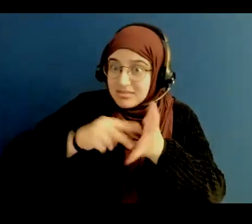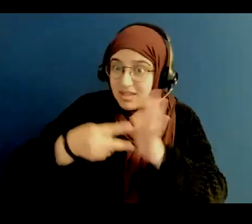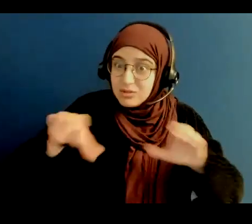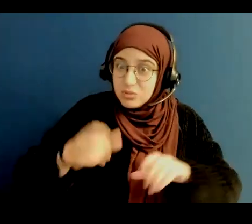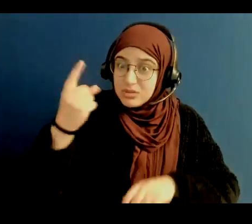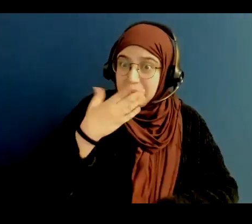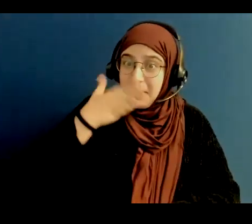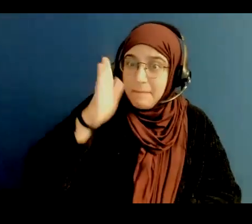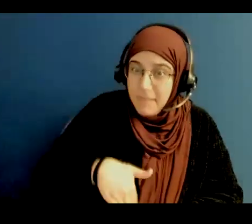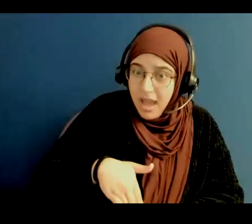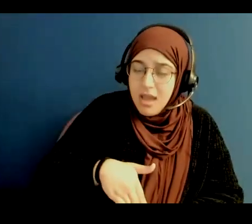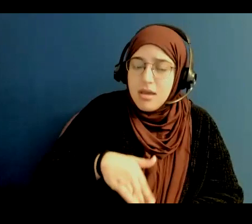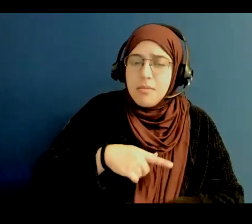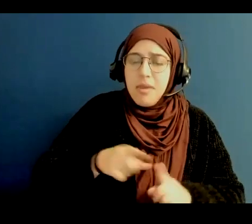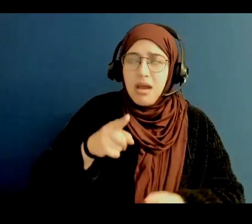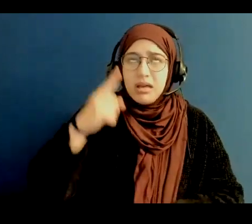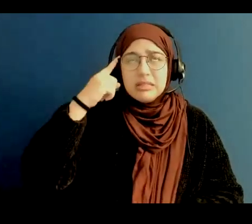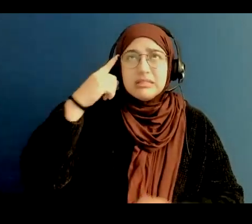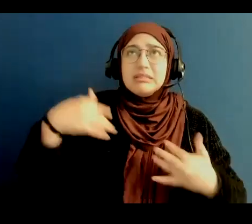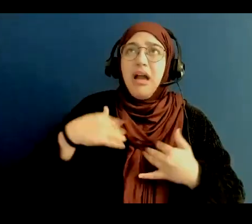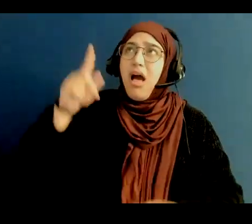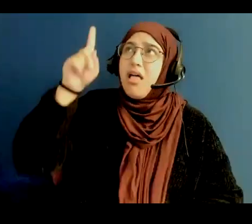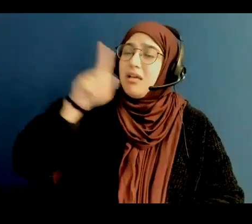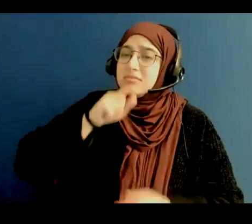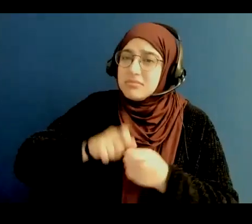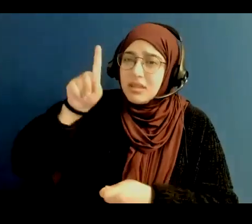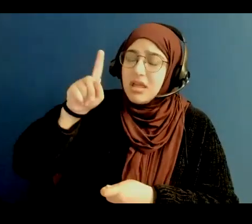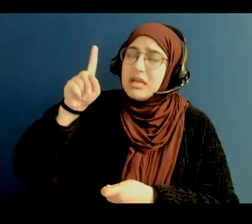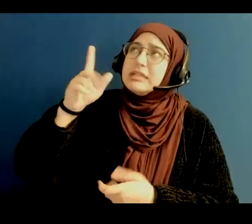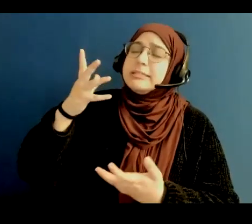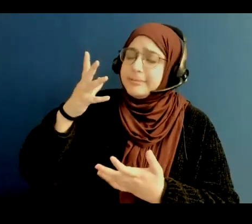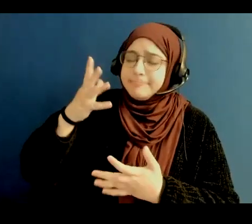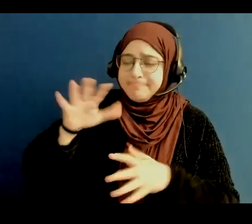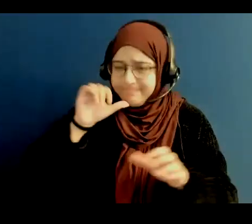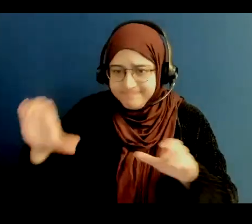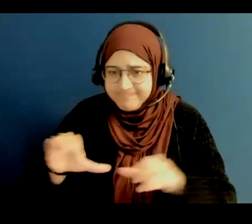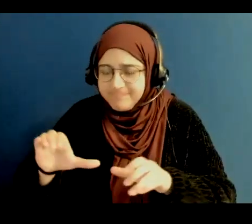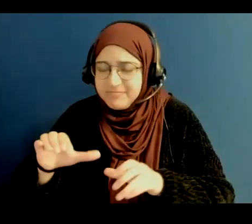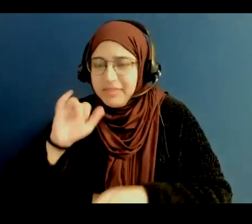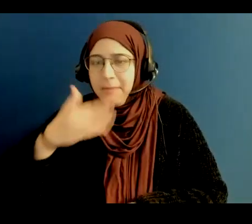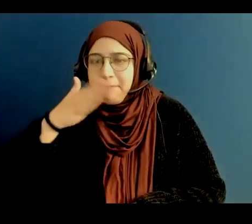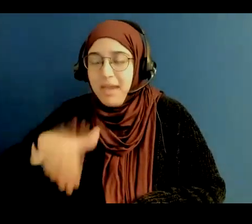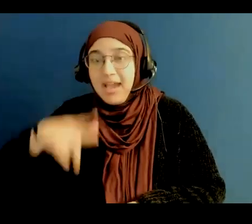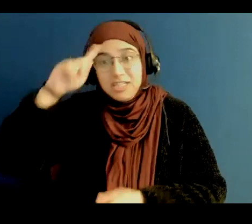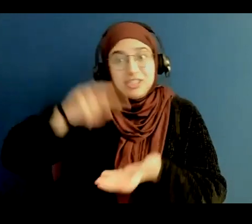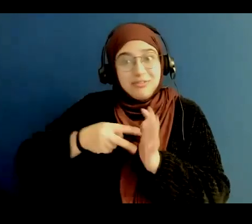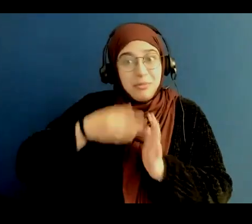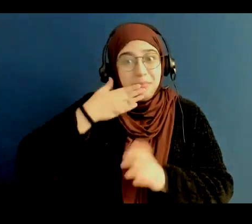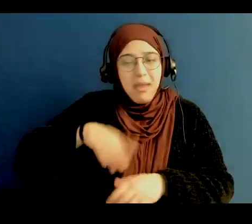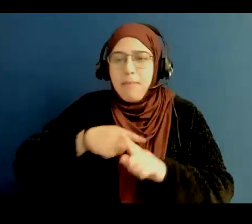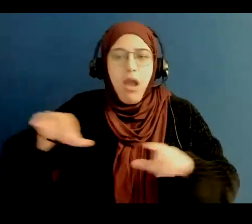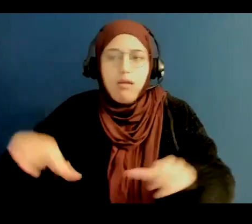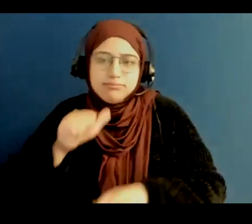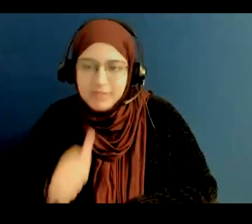but you feared Allah Azza wa Jal and you didn't do it. So that is something that's very, very